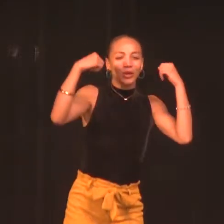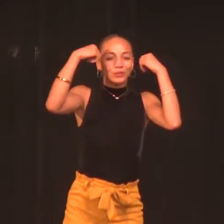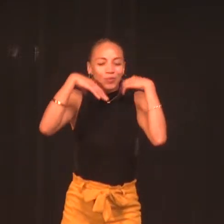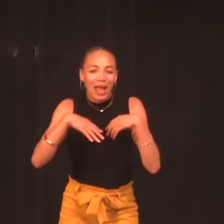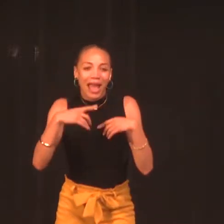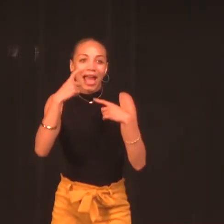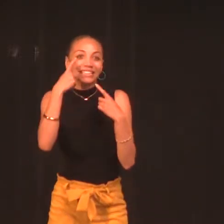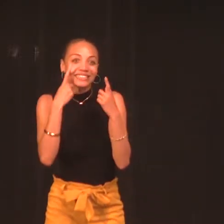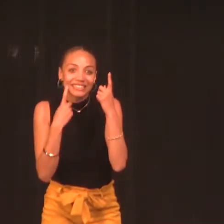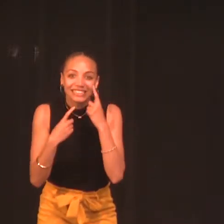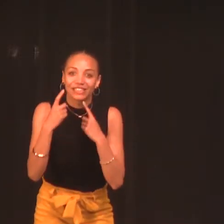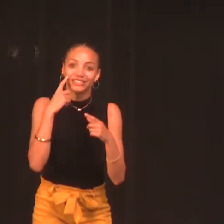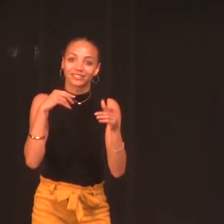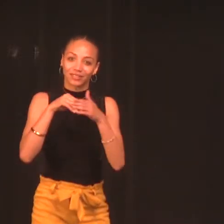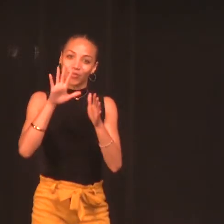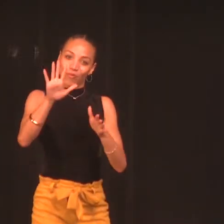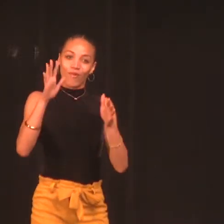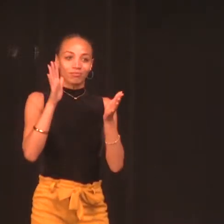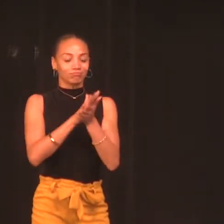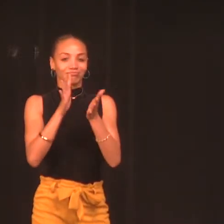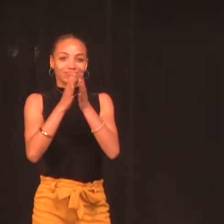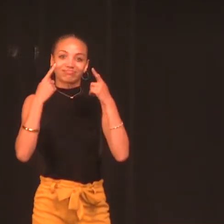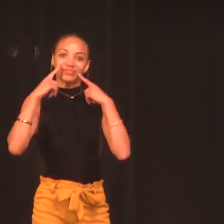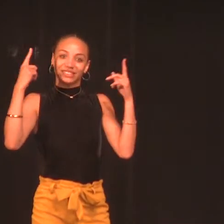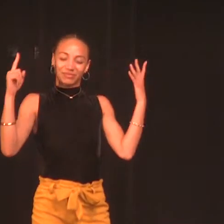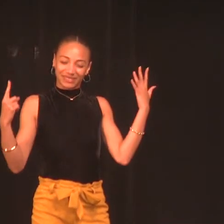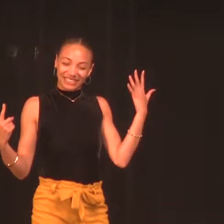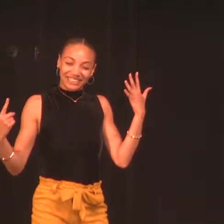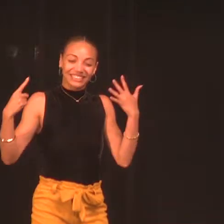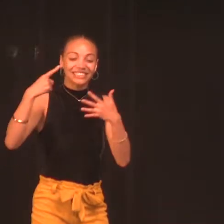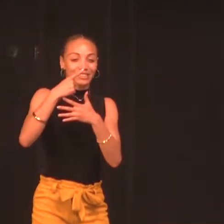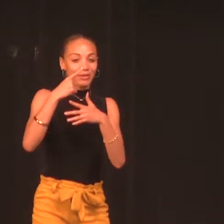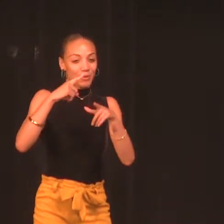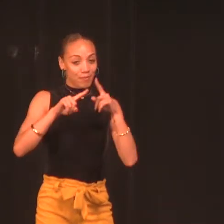education, the blood, sweat, and tears that you poured into this achievement.